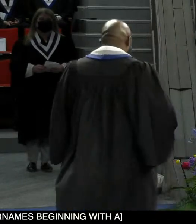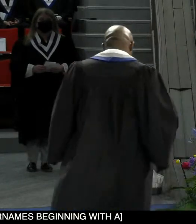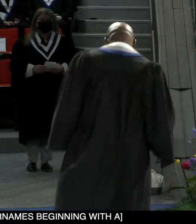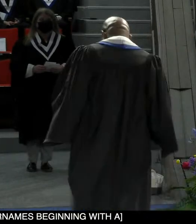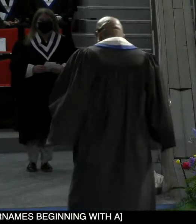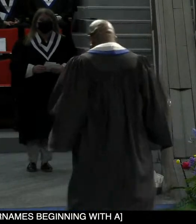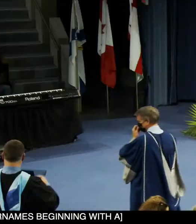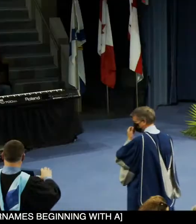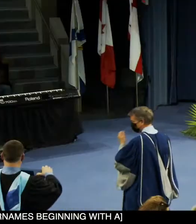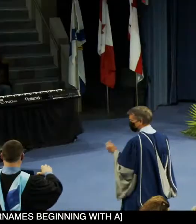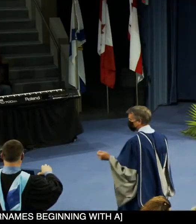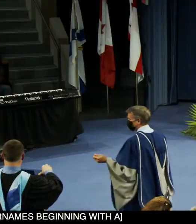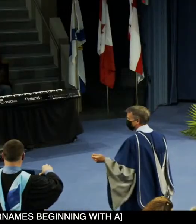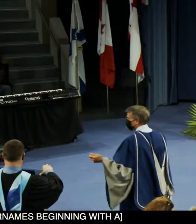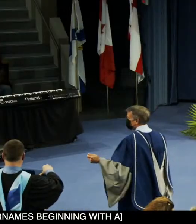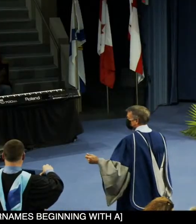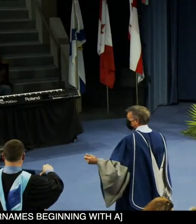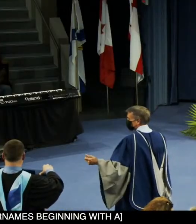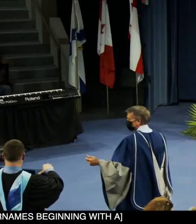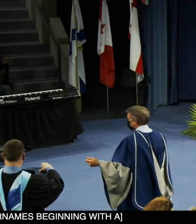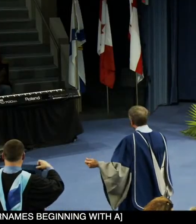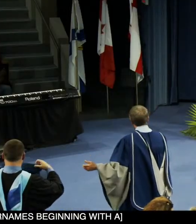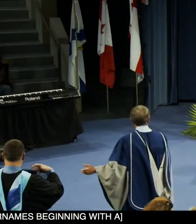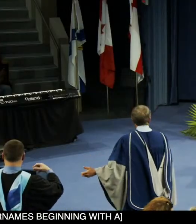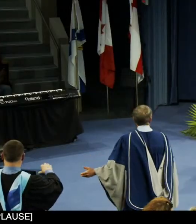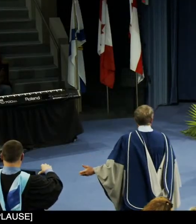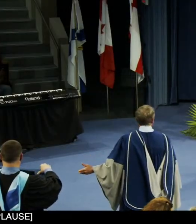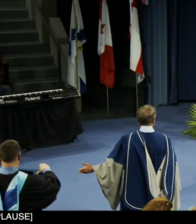Haley Bowdridge.